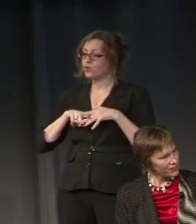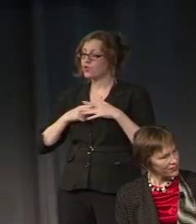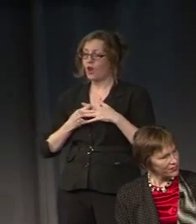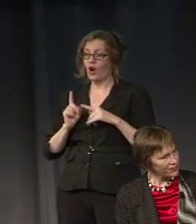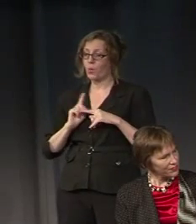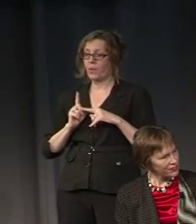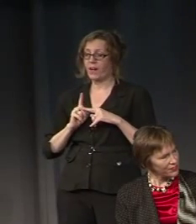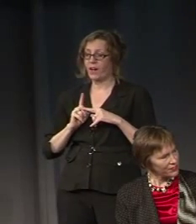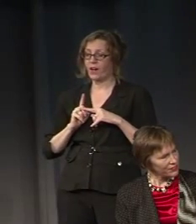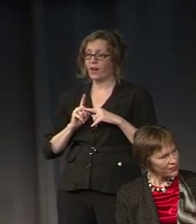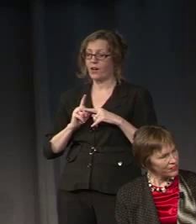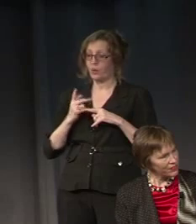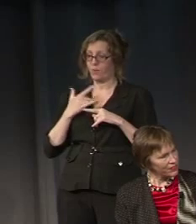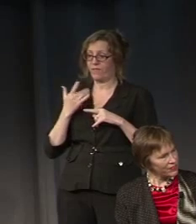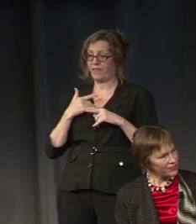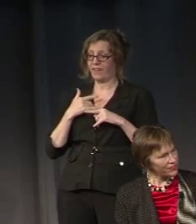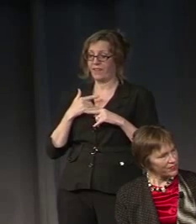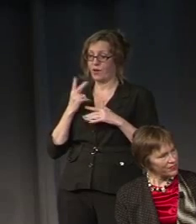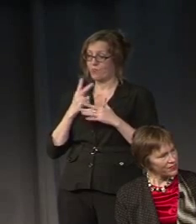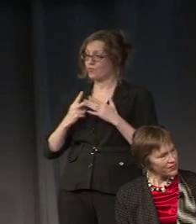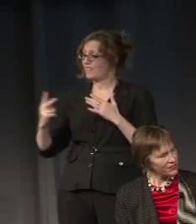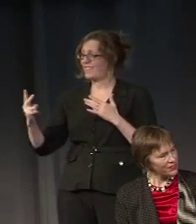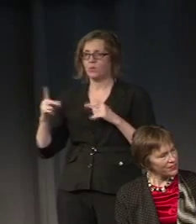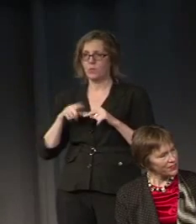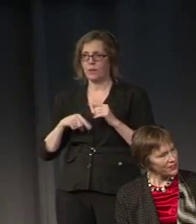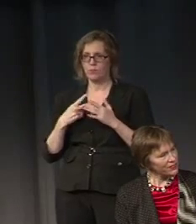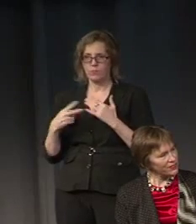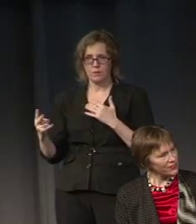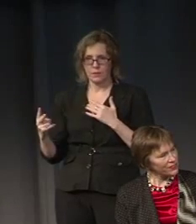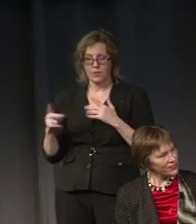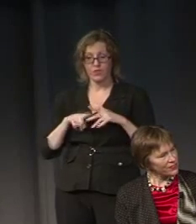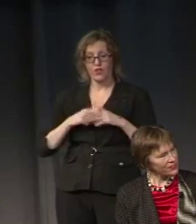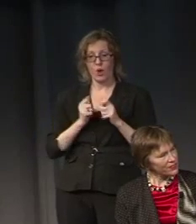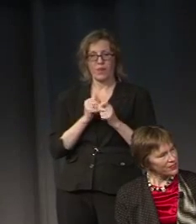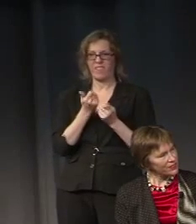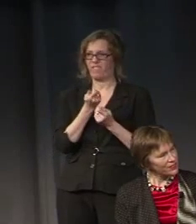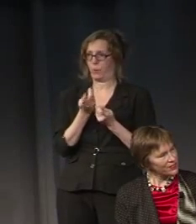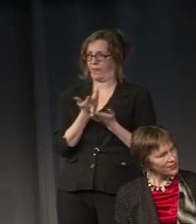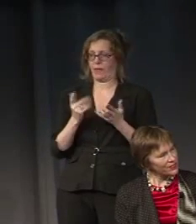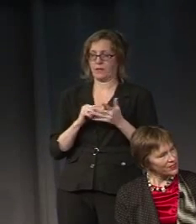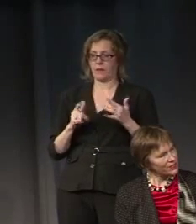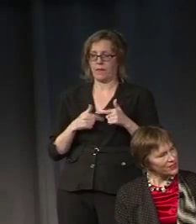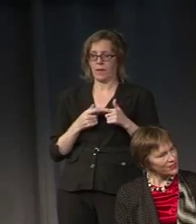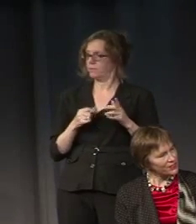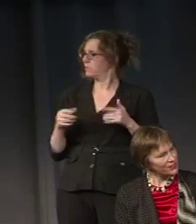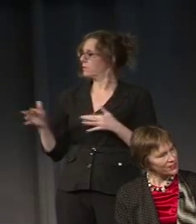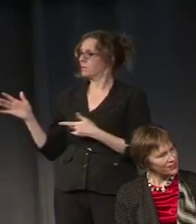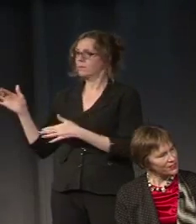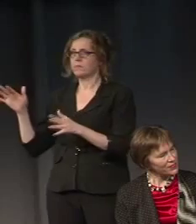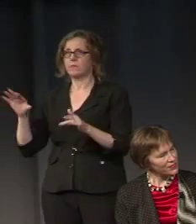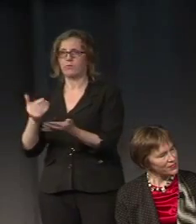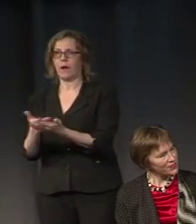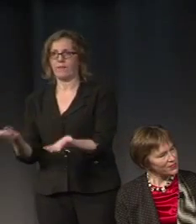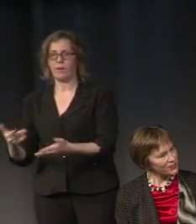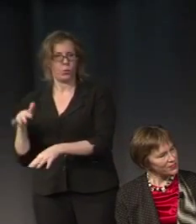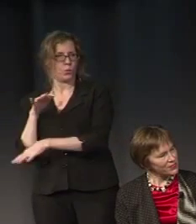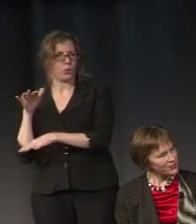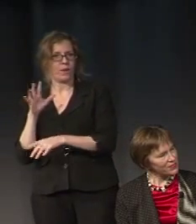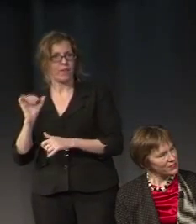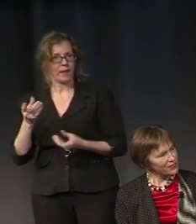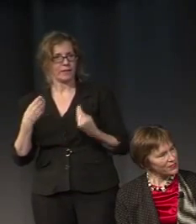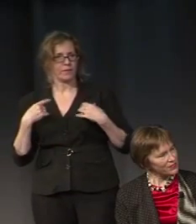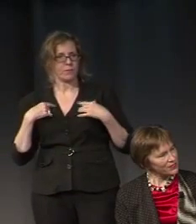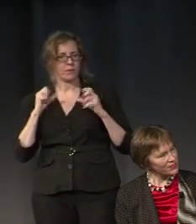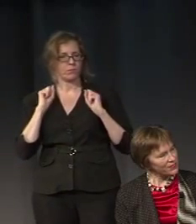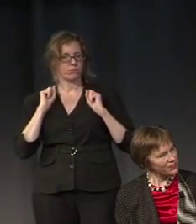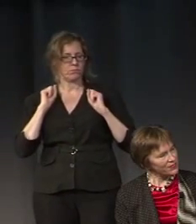you're given a set of things and then you end up over here. And that's the part that I'm like blown away by. And I would like to understand more